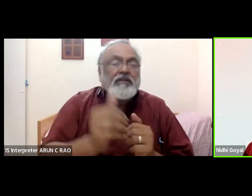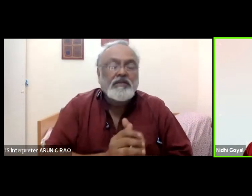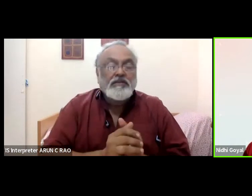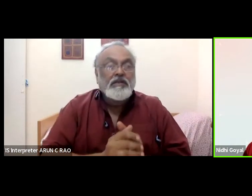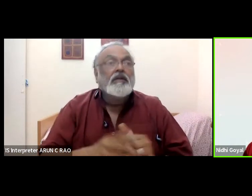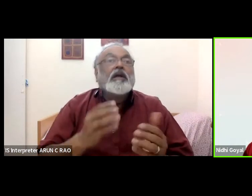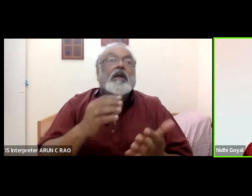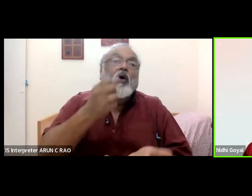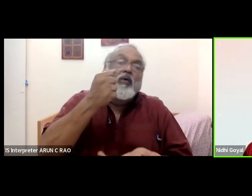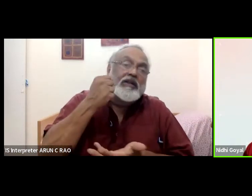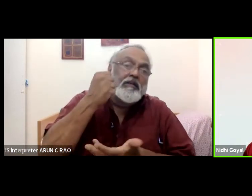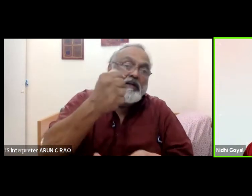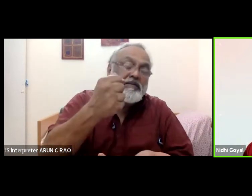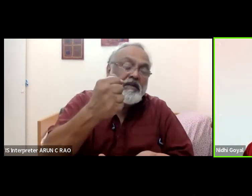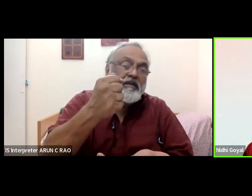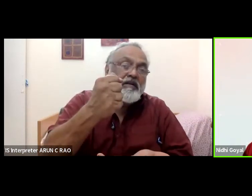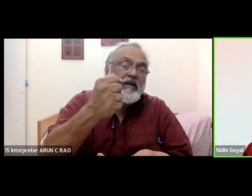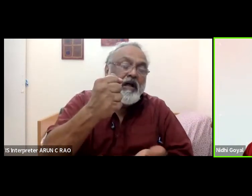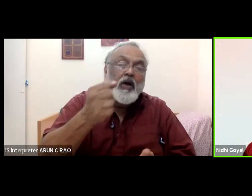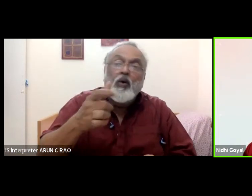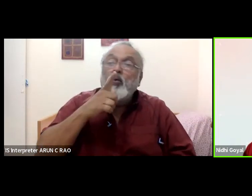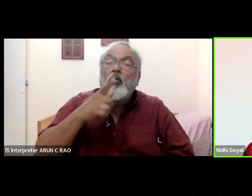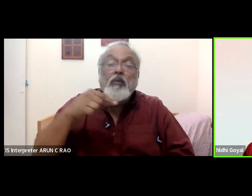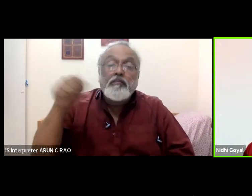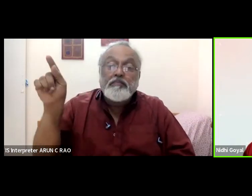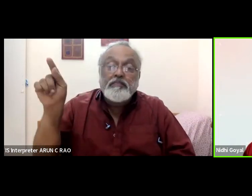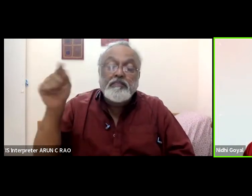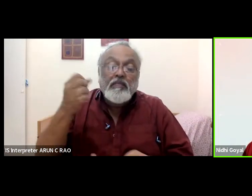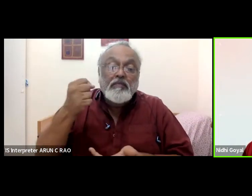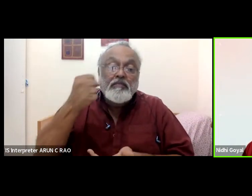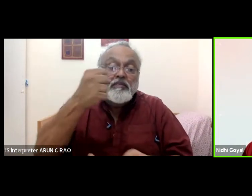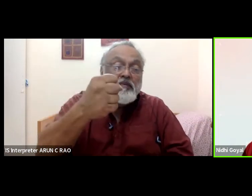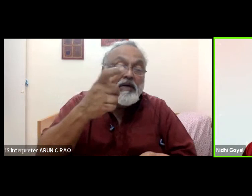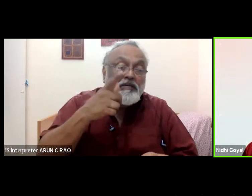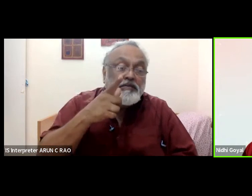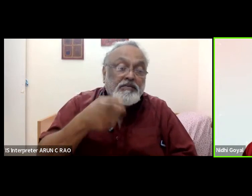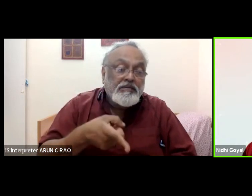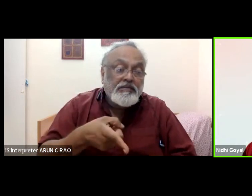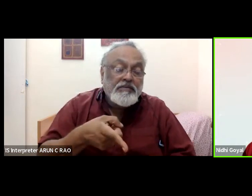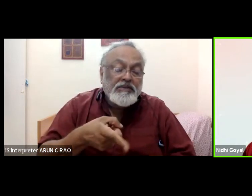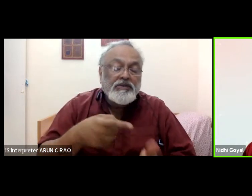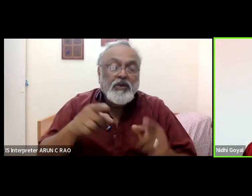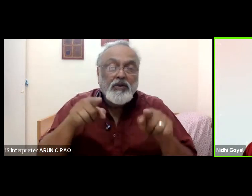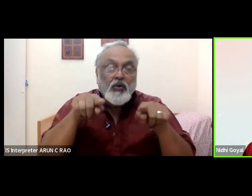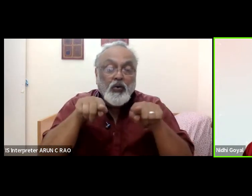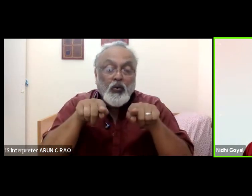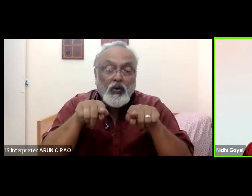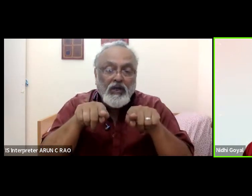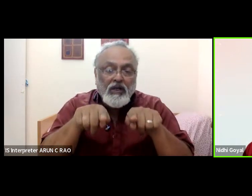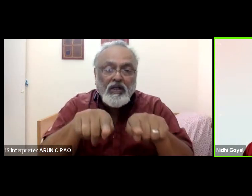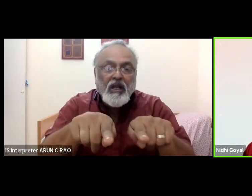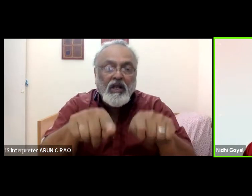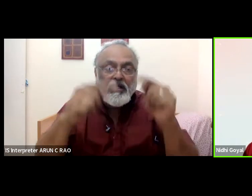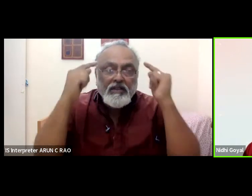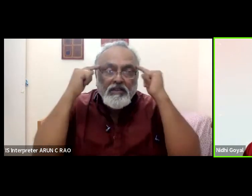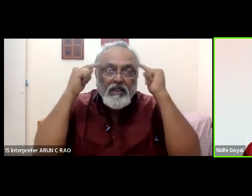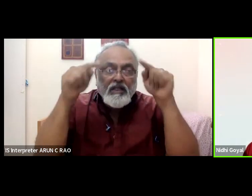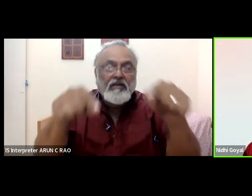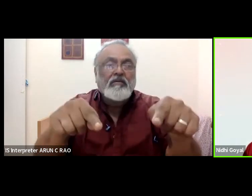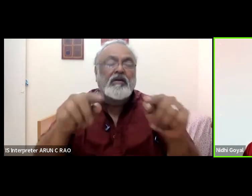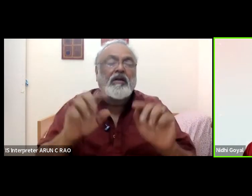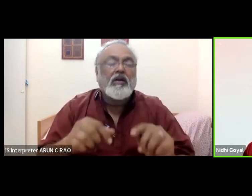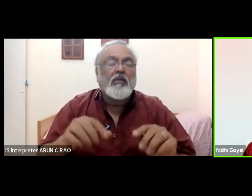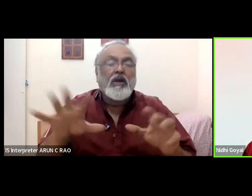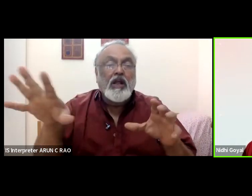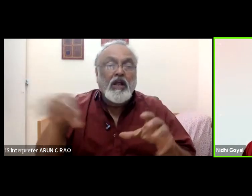track approach to disability, but having a twin track approach to budgetary commitments is extremely important, to having a specific disability inclusion